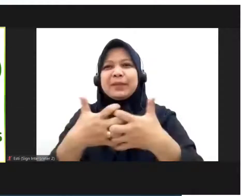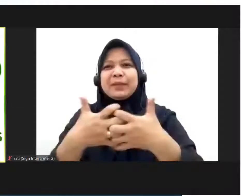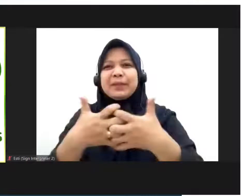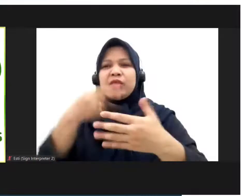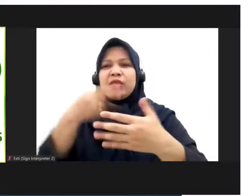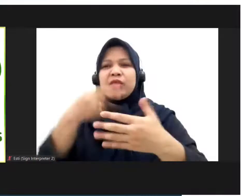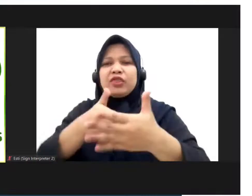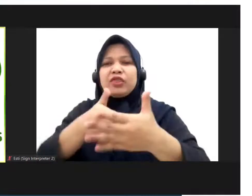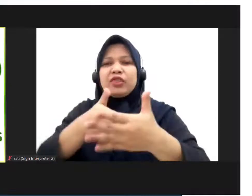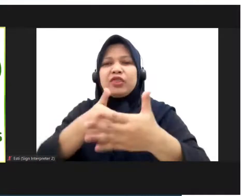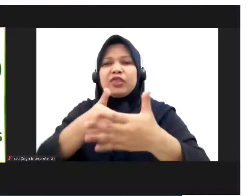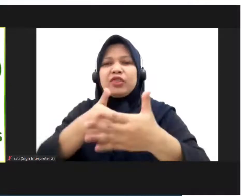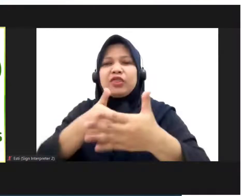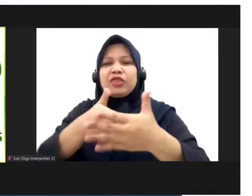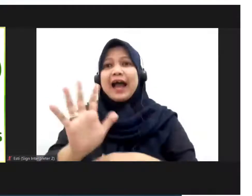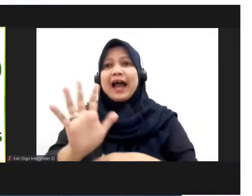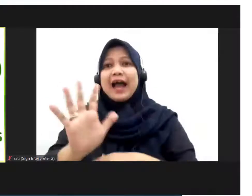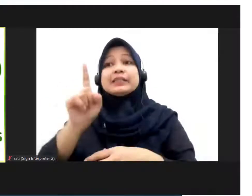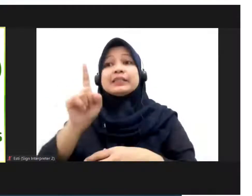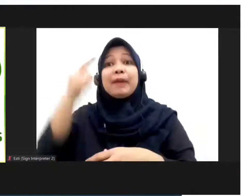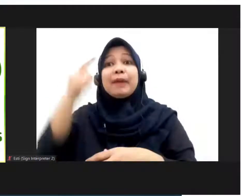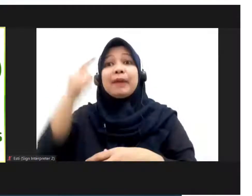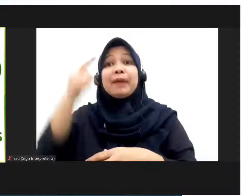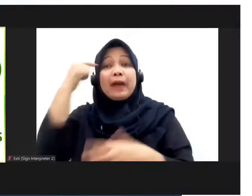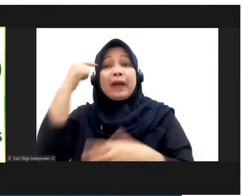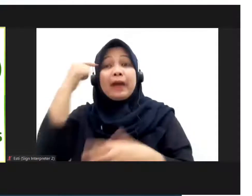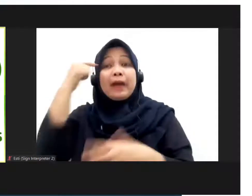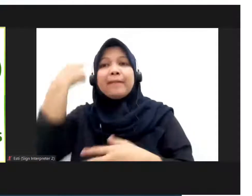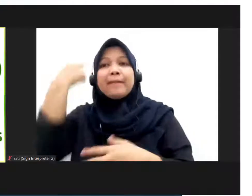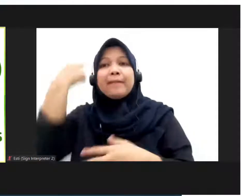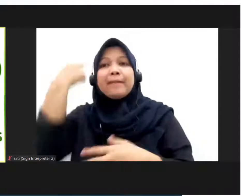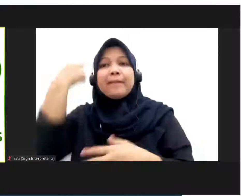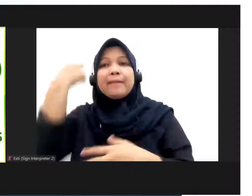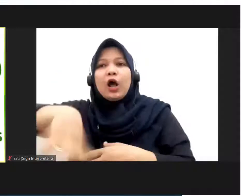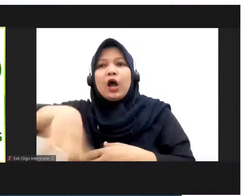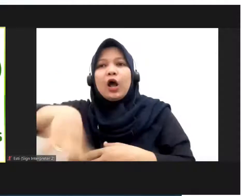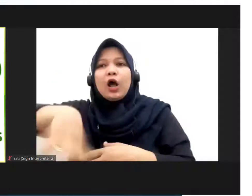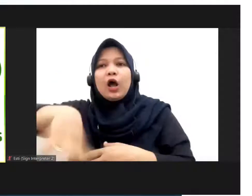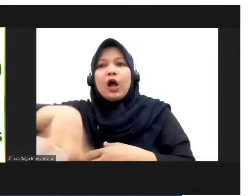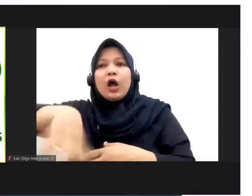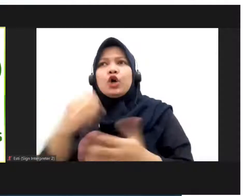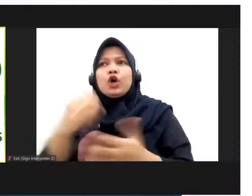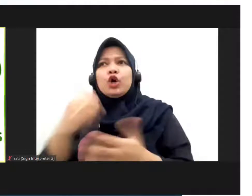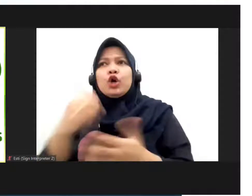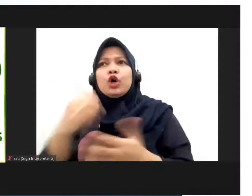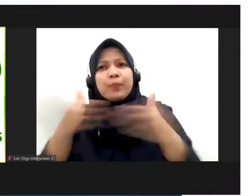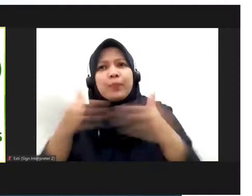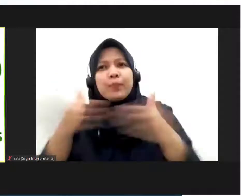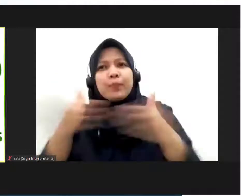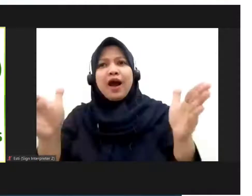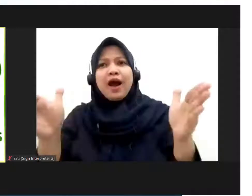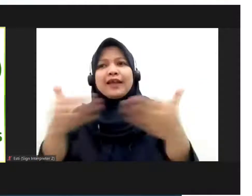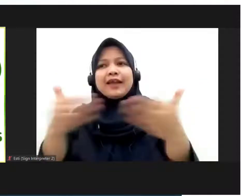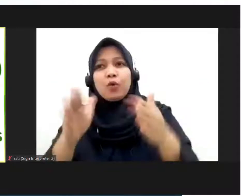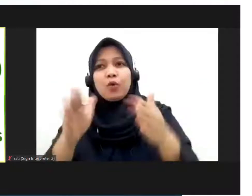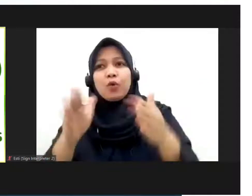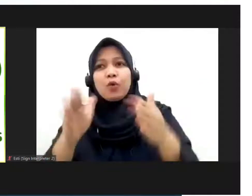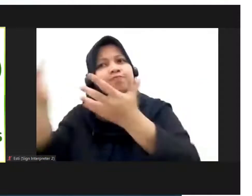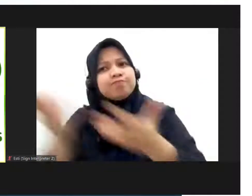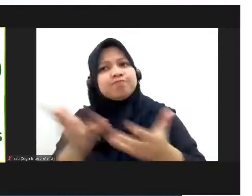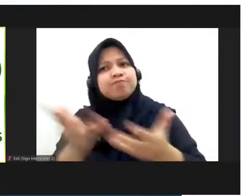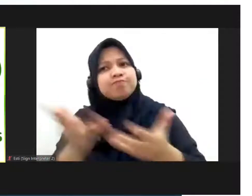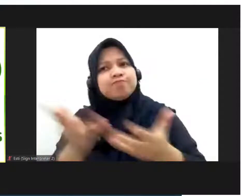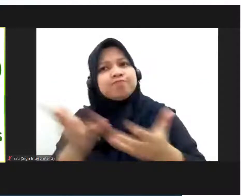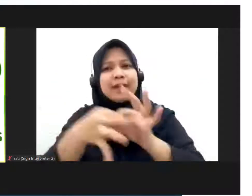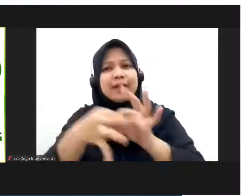the local government usually is very much thankful and welcoming in partnering with CSOs. So,